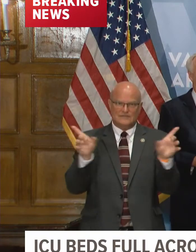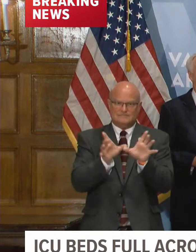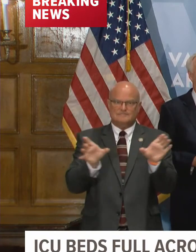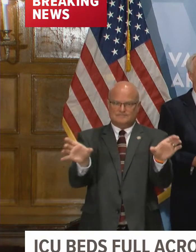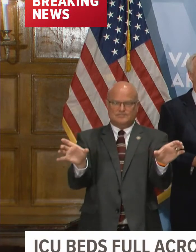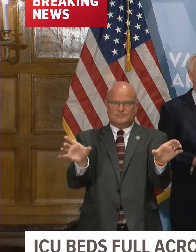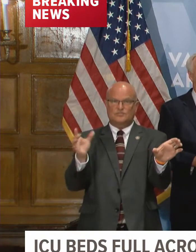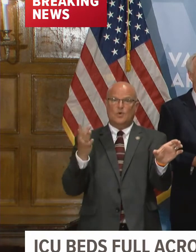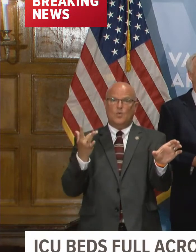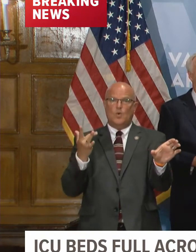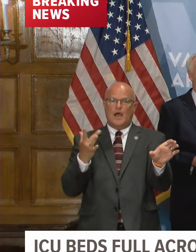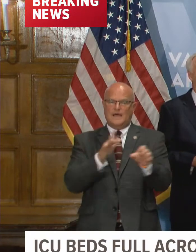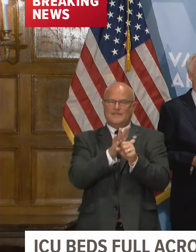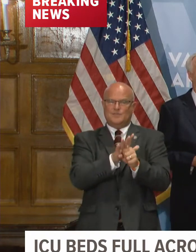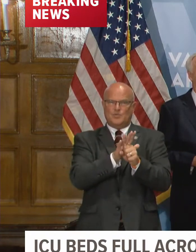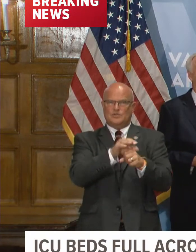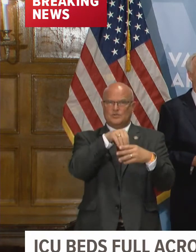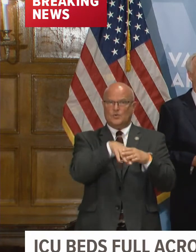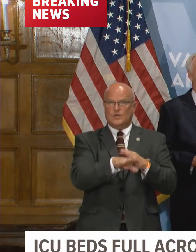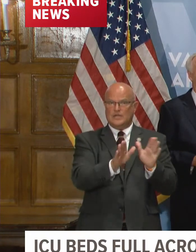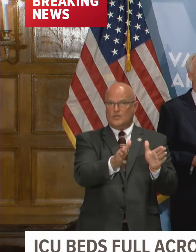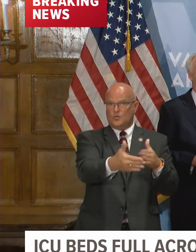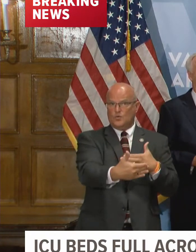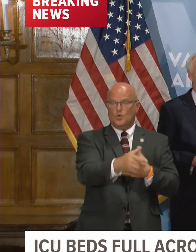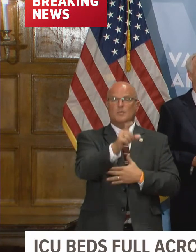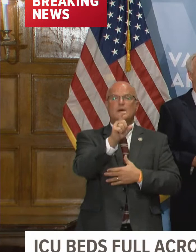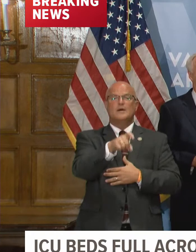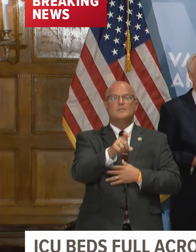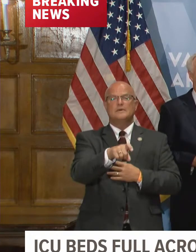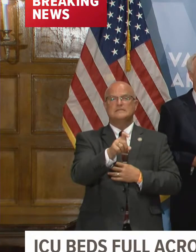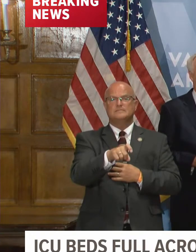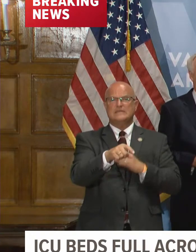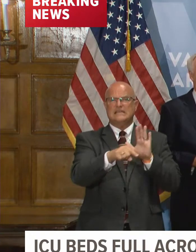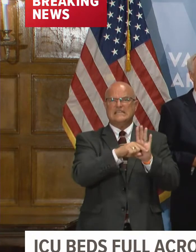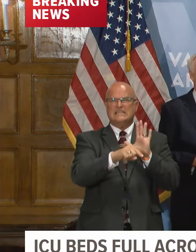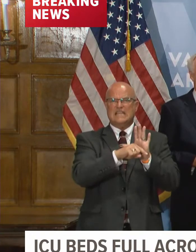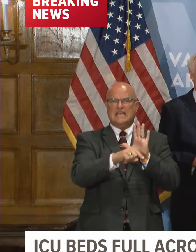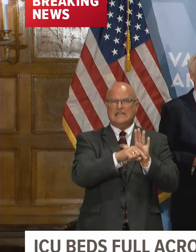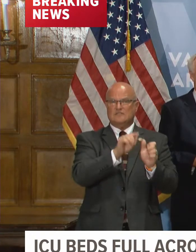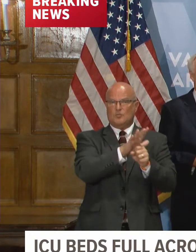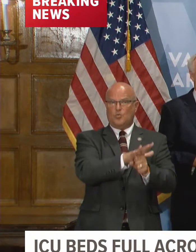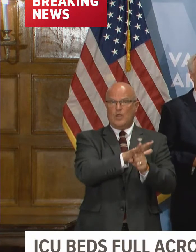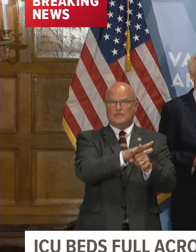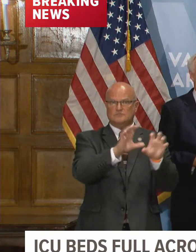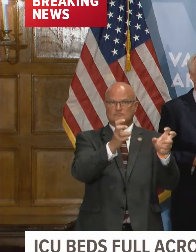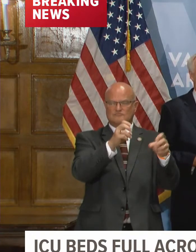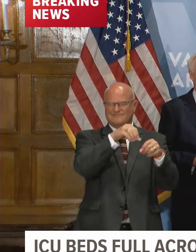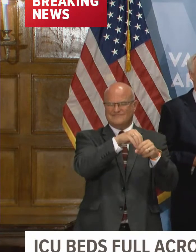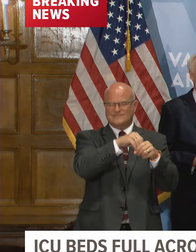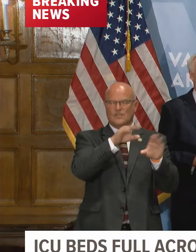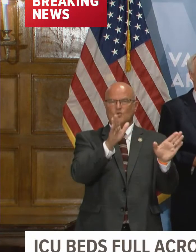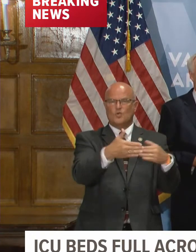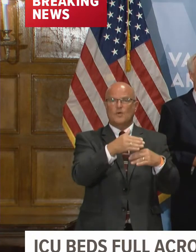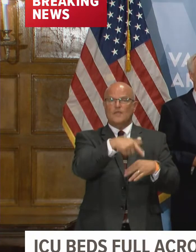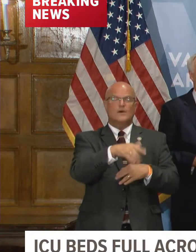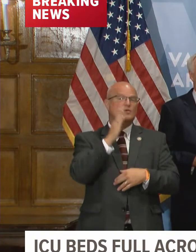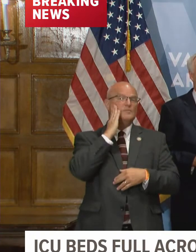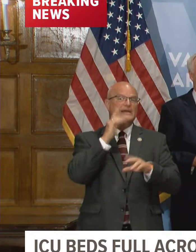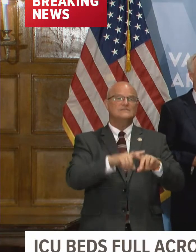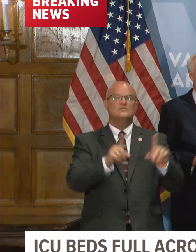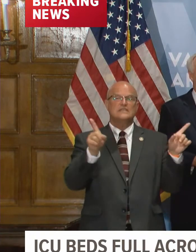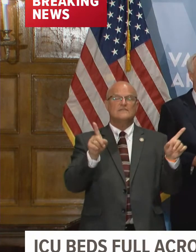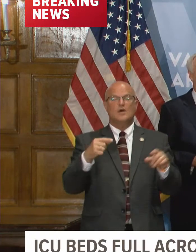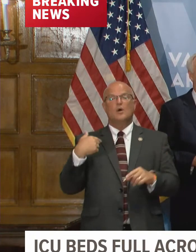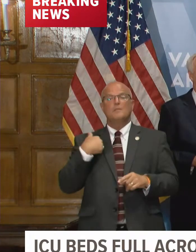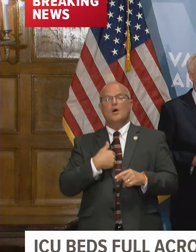simply because of the pressure going into the room has to be a negative pressure. So those beds are different.